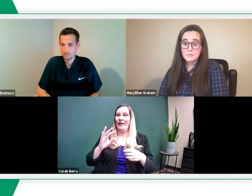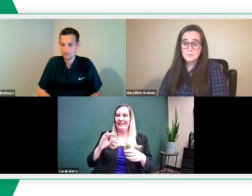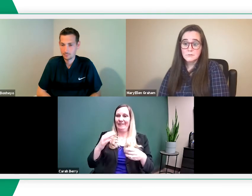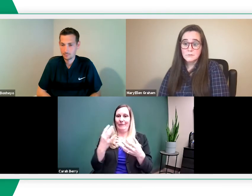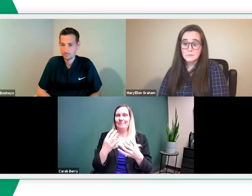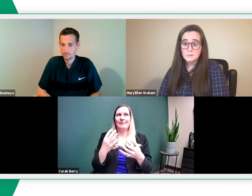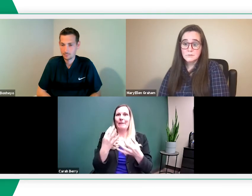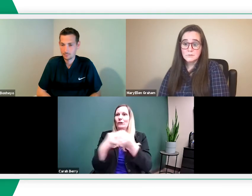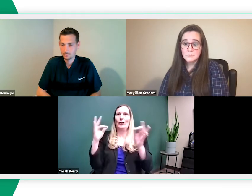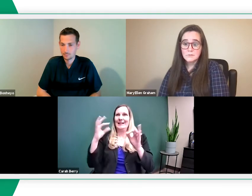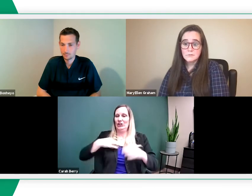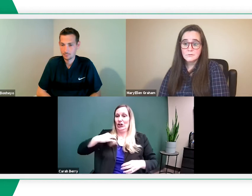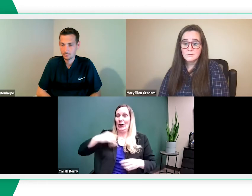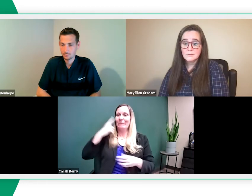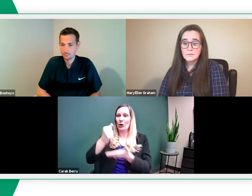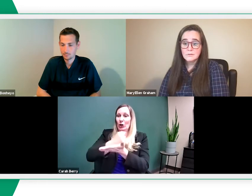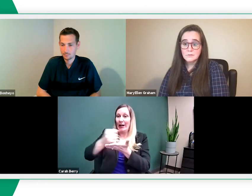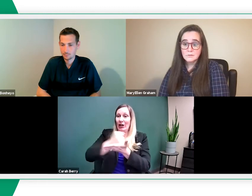says,